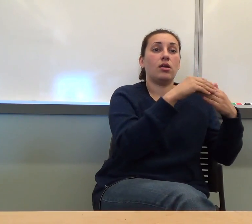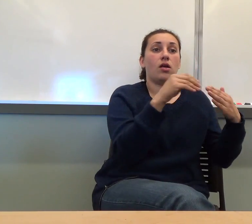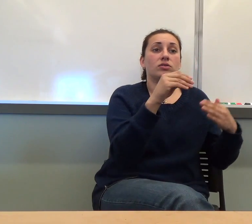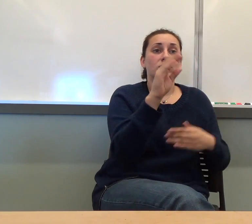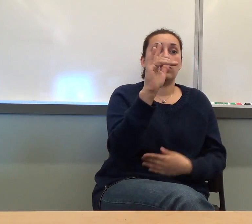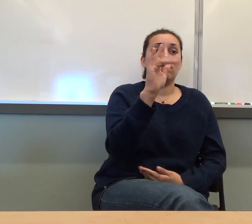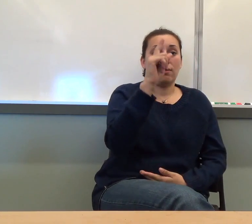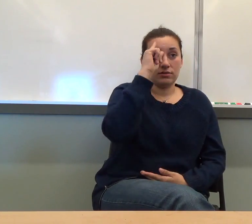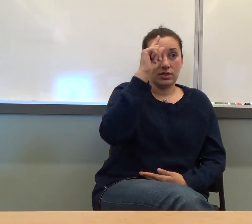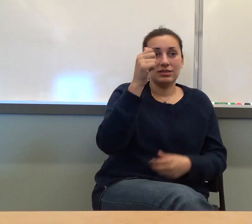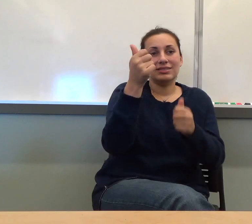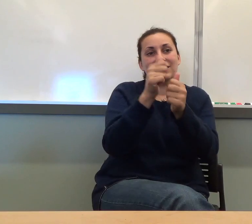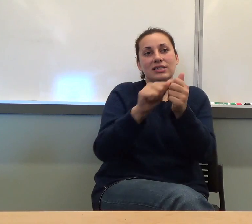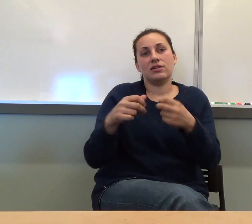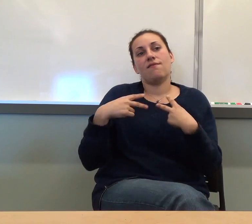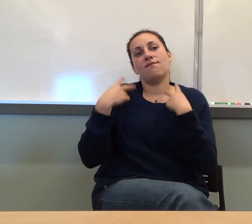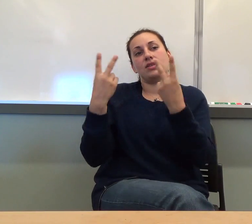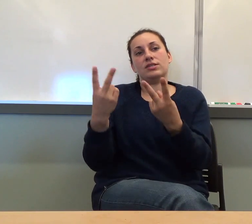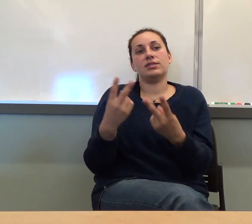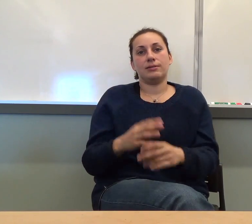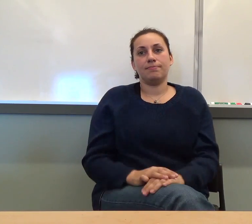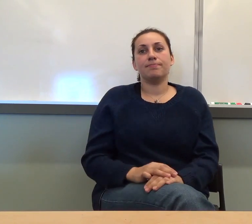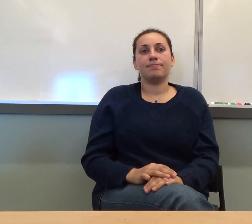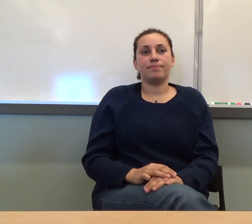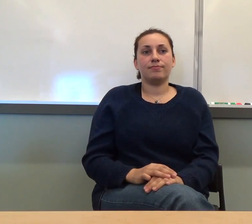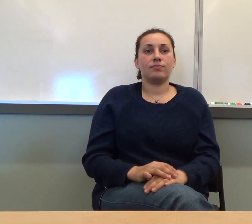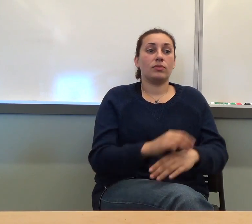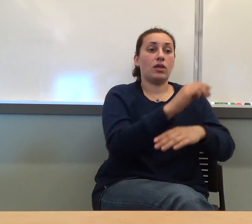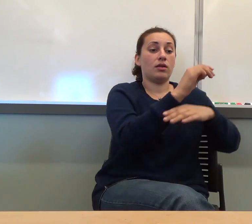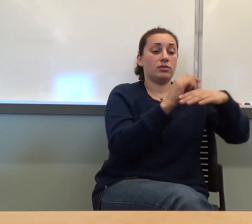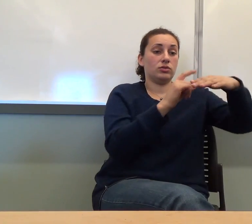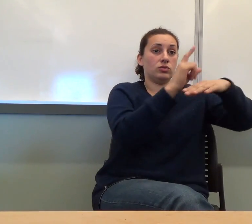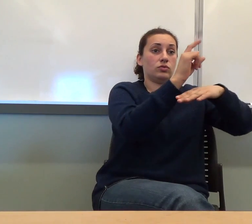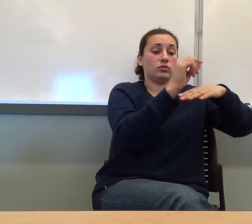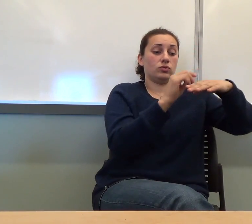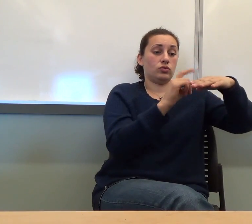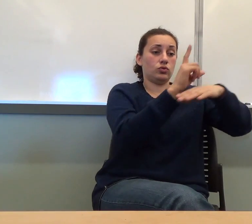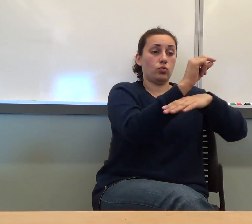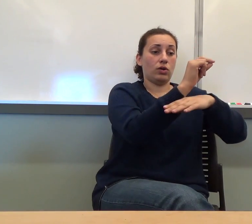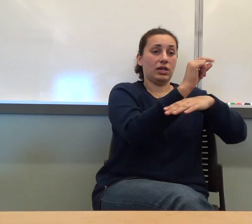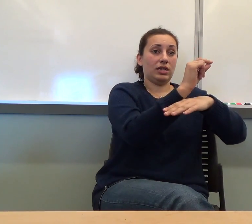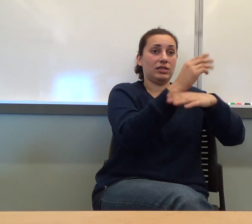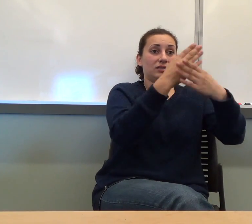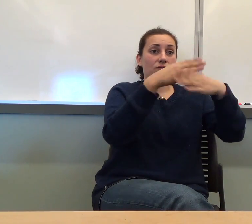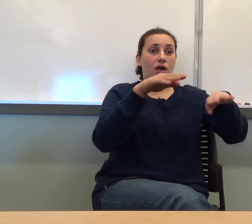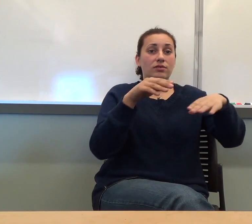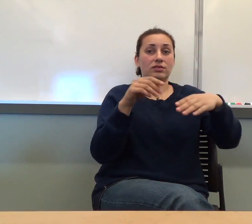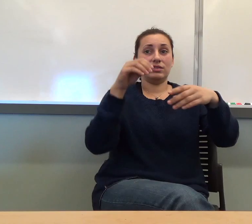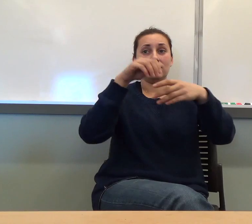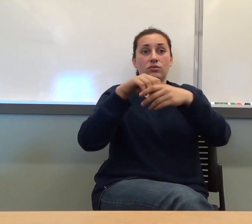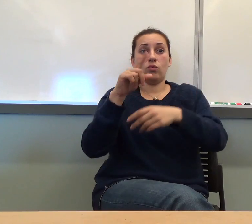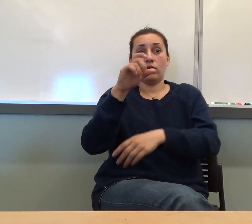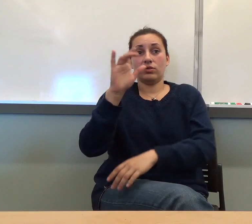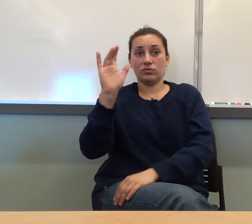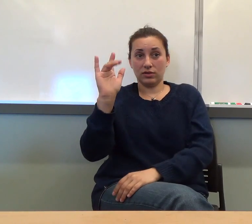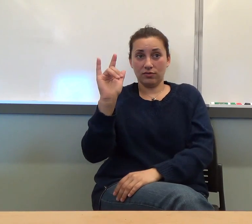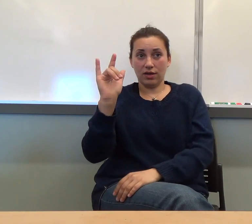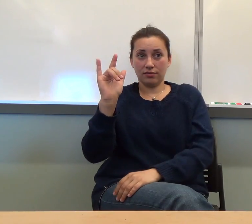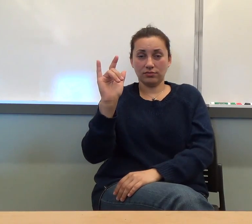Now that is a unit rate because we divided the 20 into the 125, which effectively puts a 1 down there. And that gives you $6.25